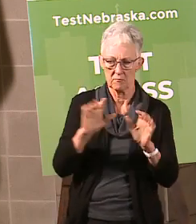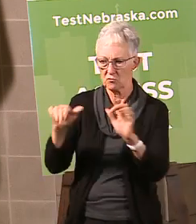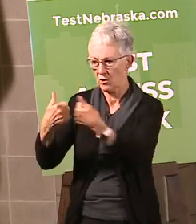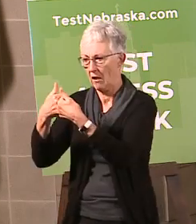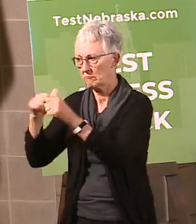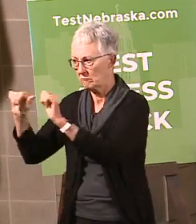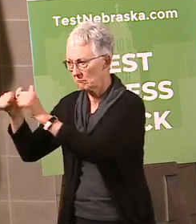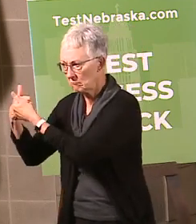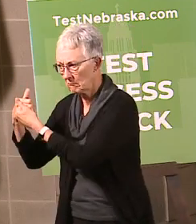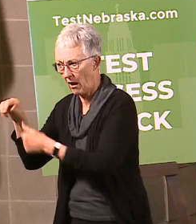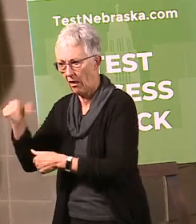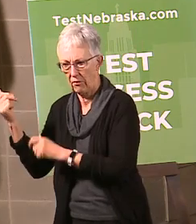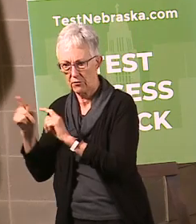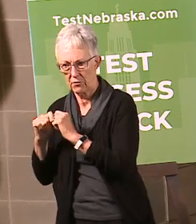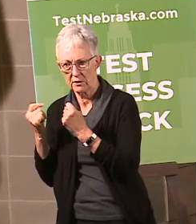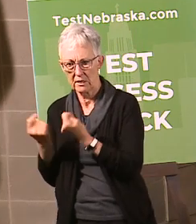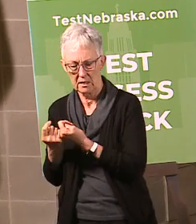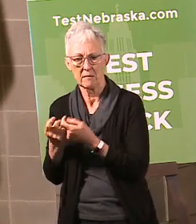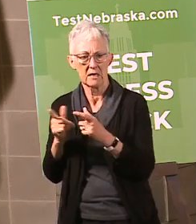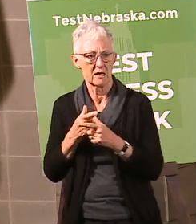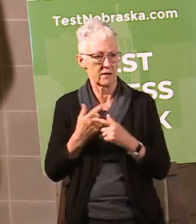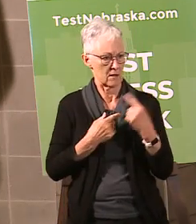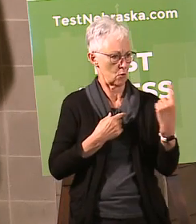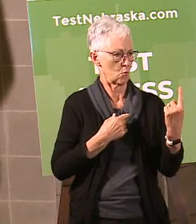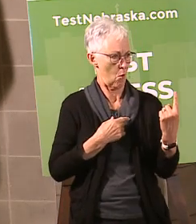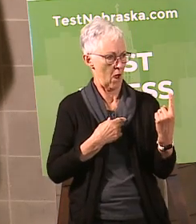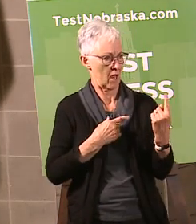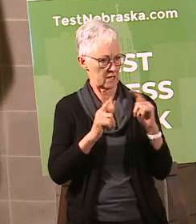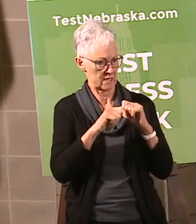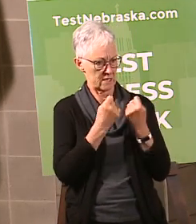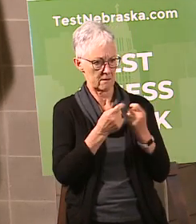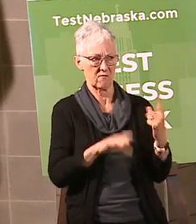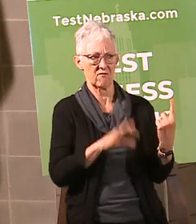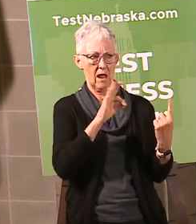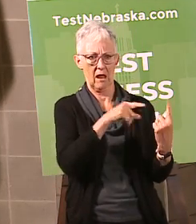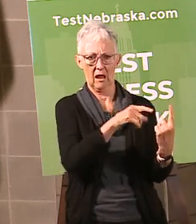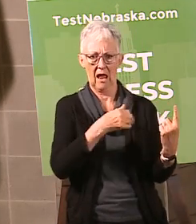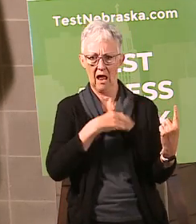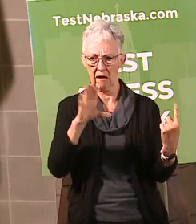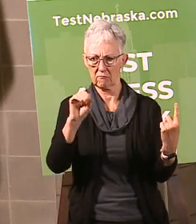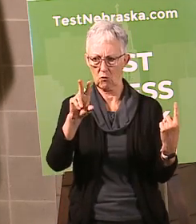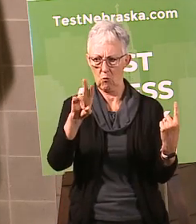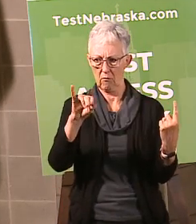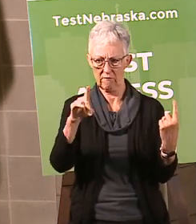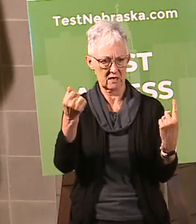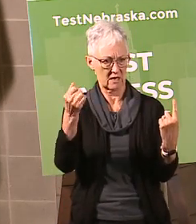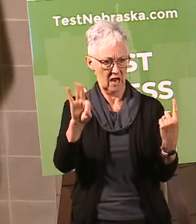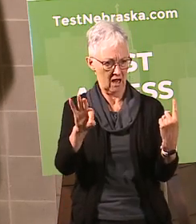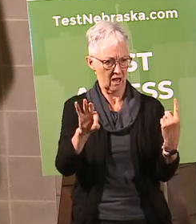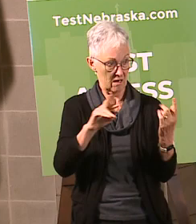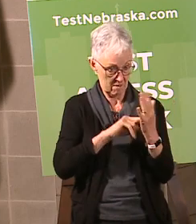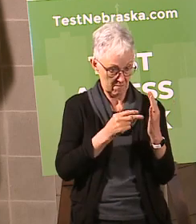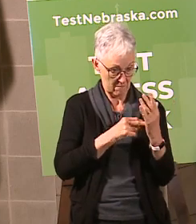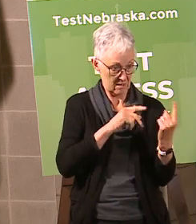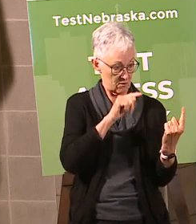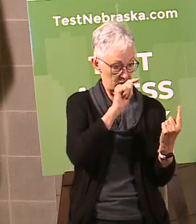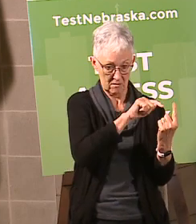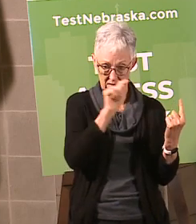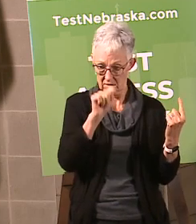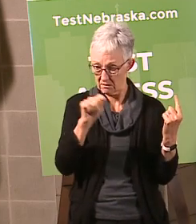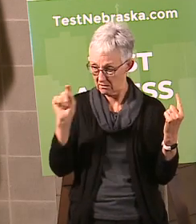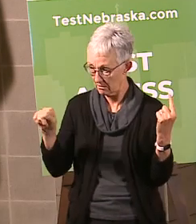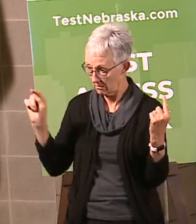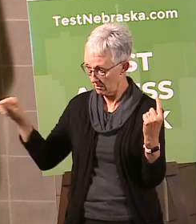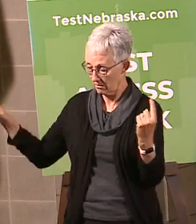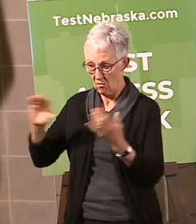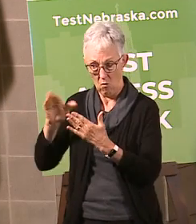So with regard to that, that would work just like every other process. So for example, in June, once we start allowing practices in June